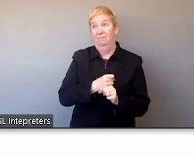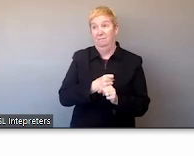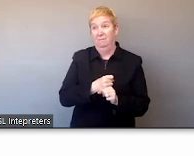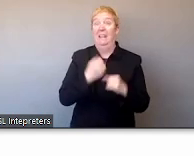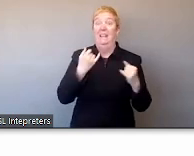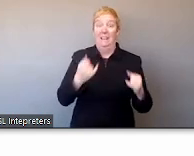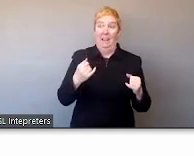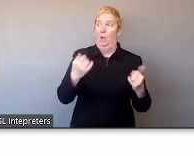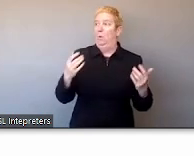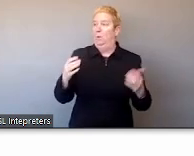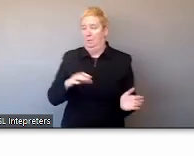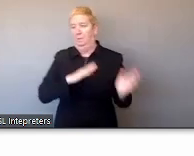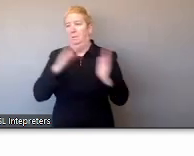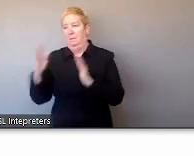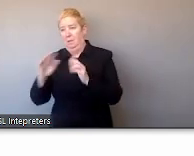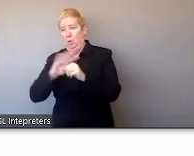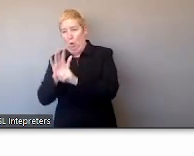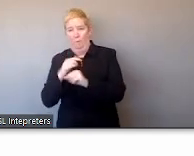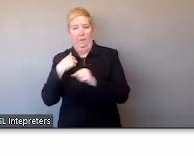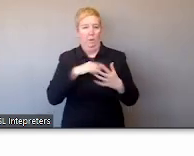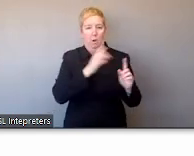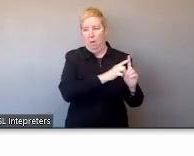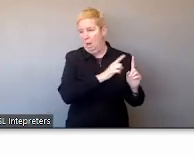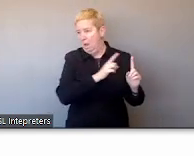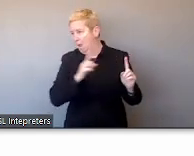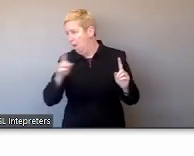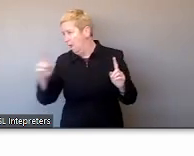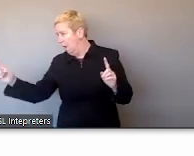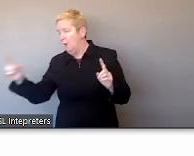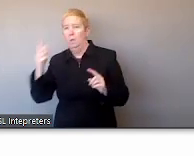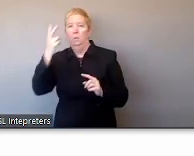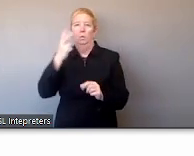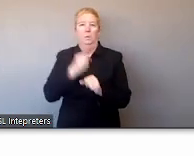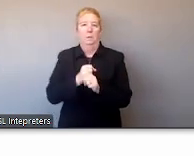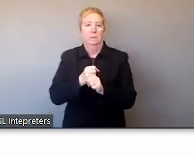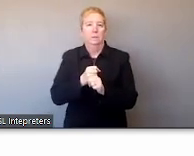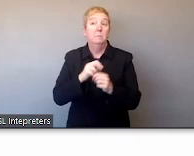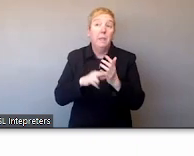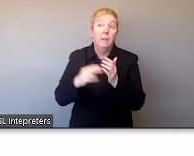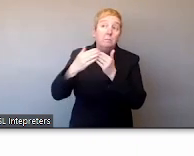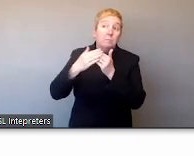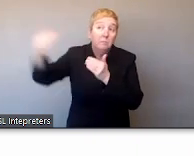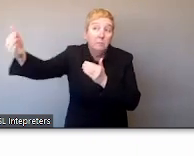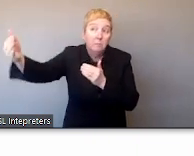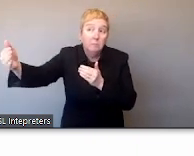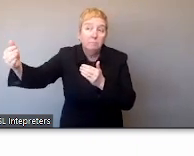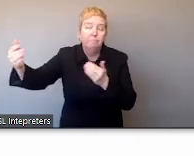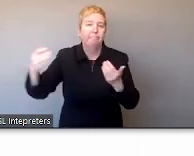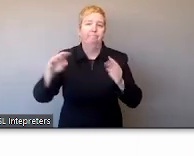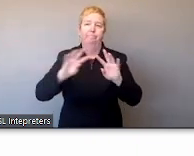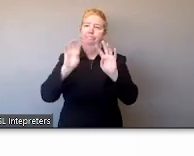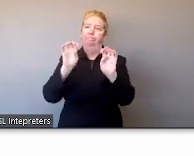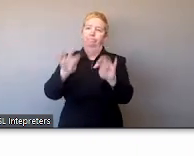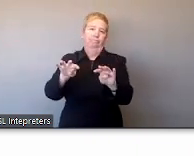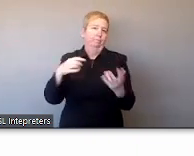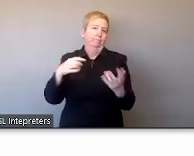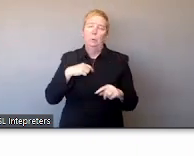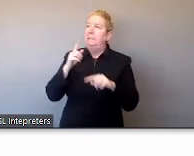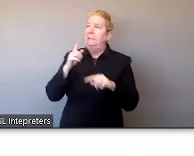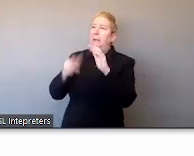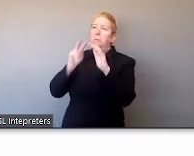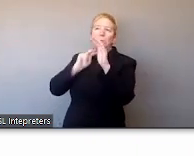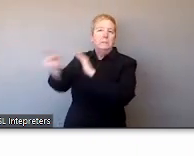2nd year of the pandemic. We don't know what's going to happen next. We don't know what to expect for